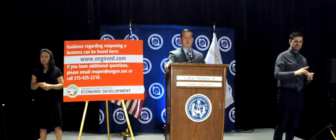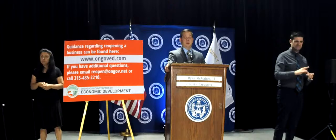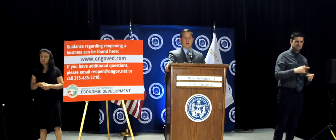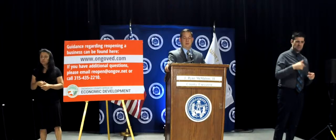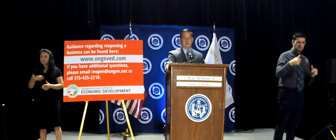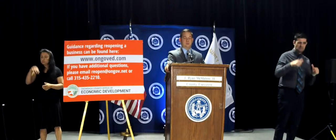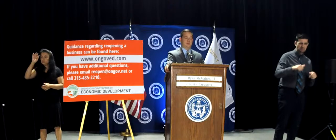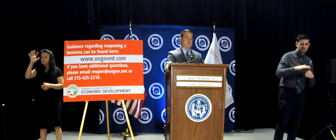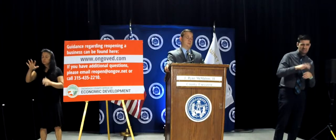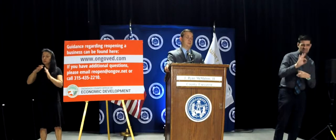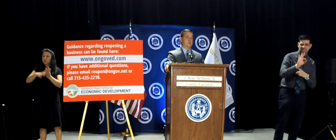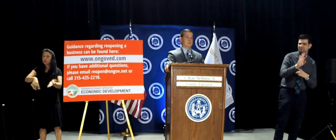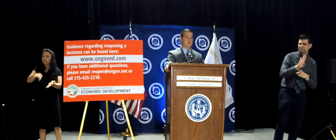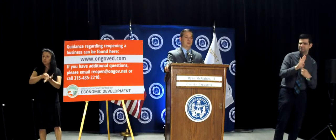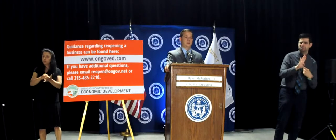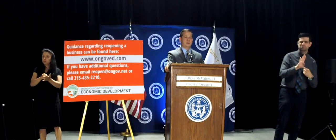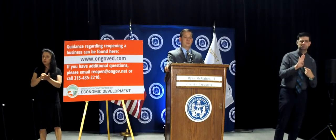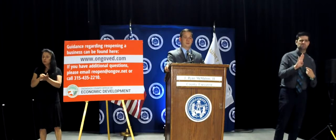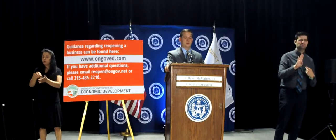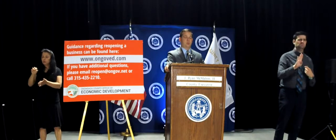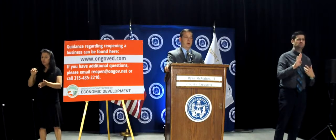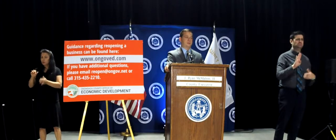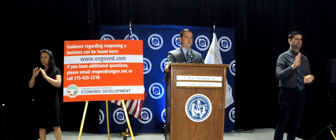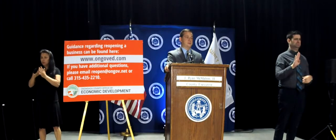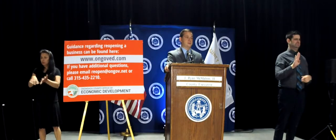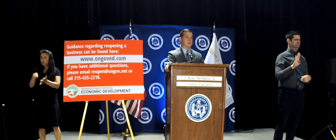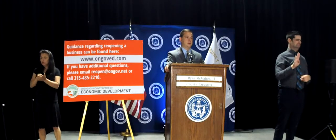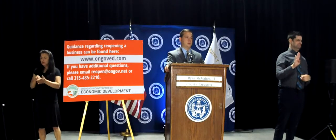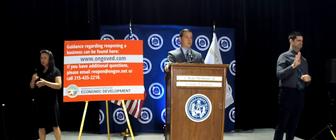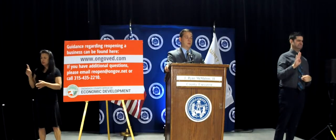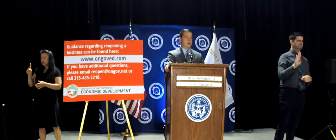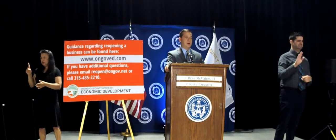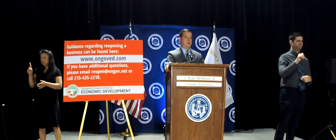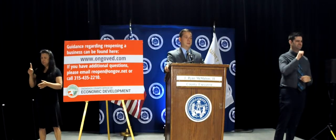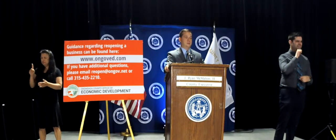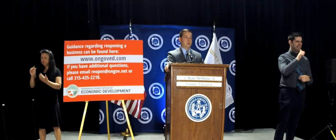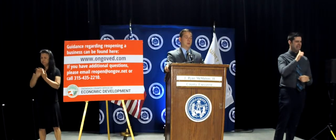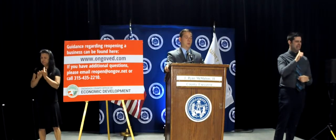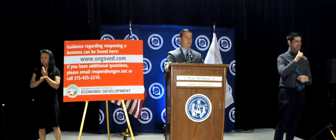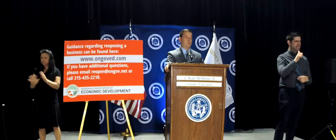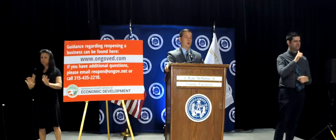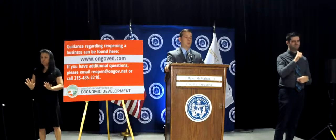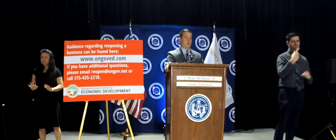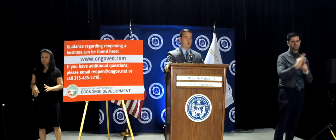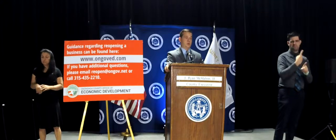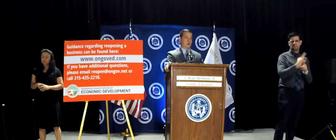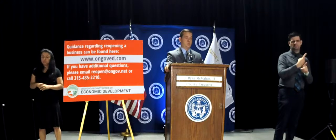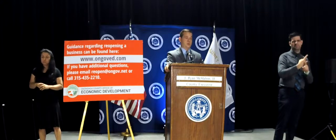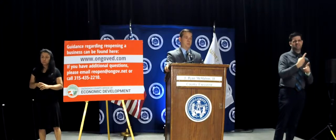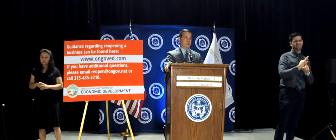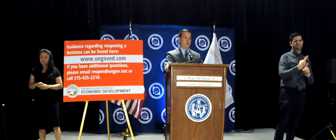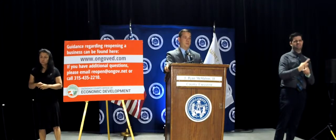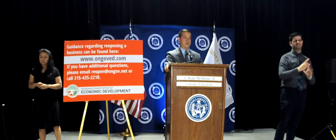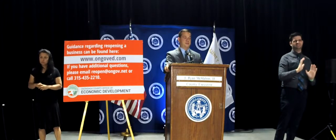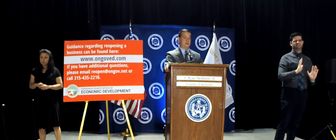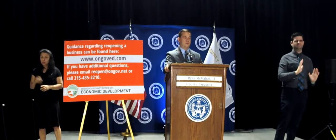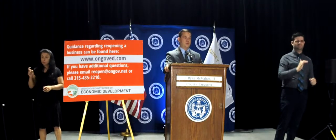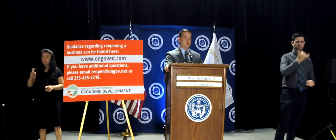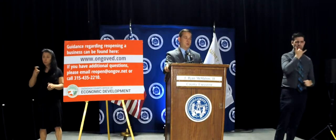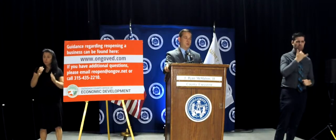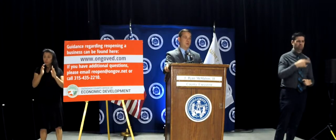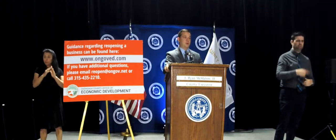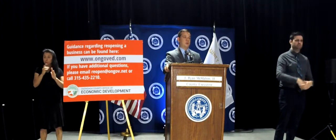media just isn't a good practice. And so certainly we've worked with nursing homes on building up